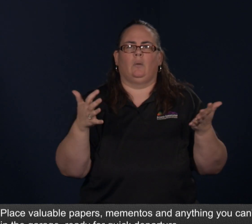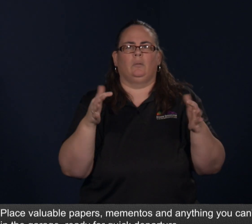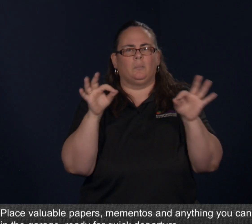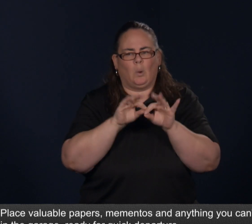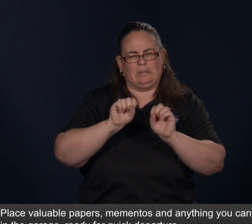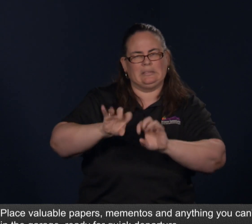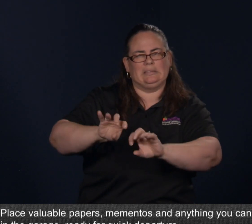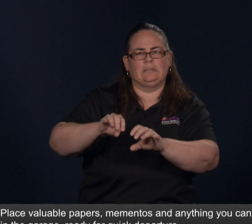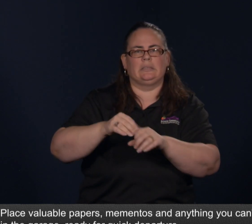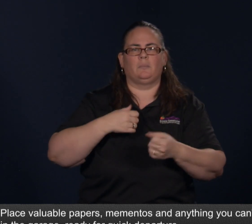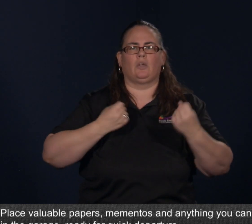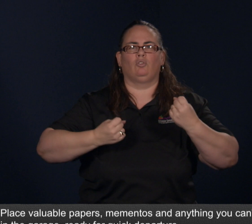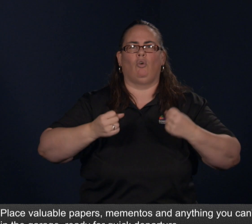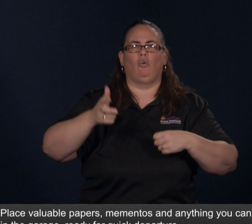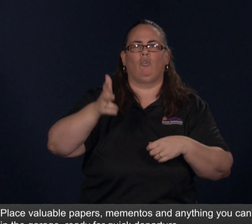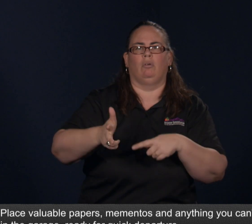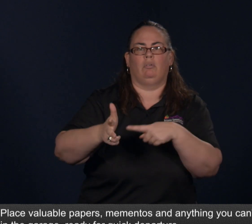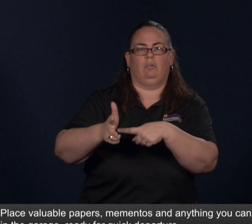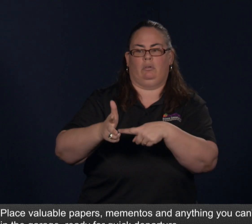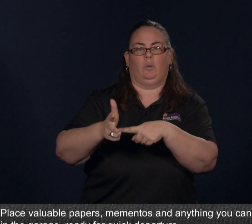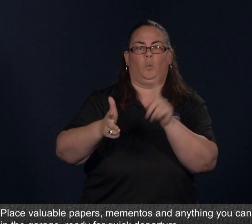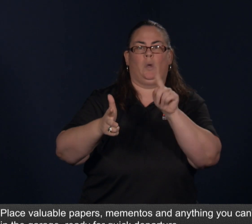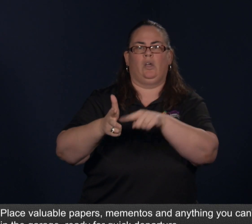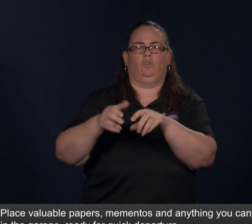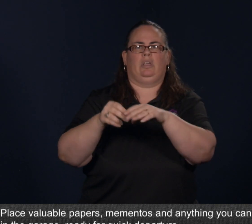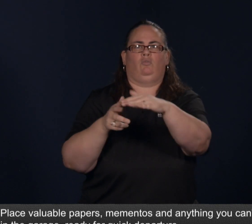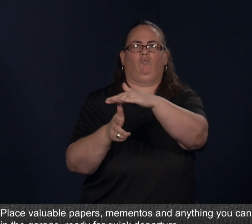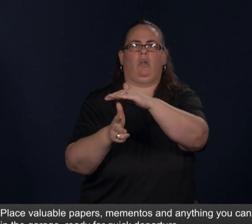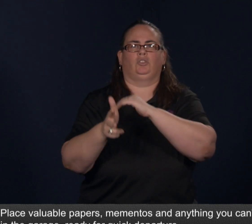inside the car, in the garage, ready for quick departure.